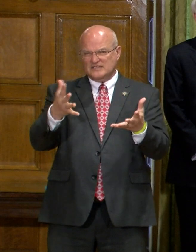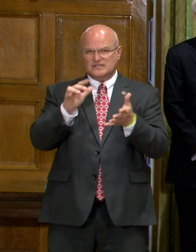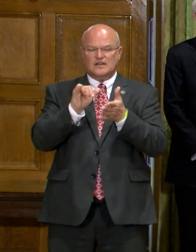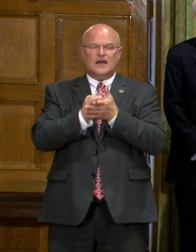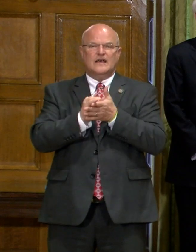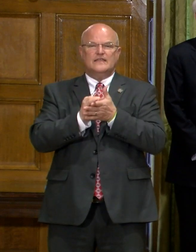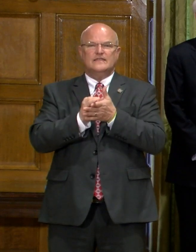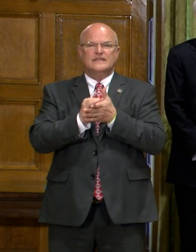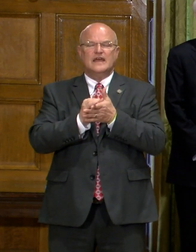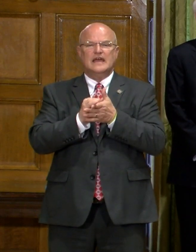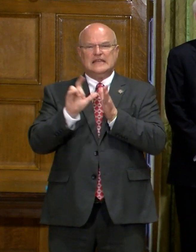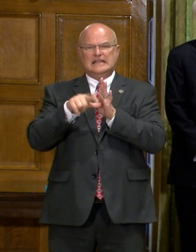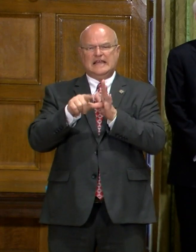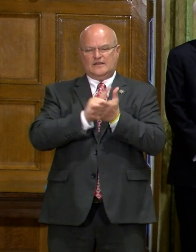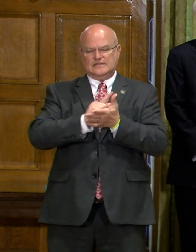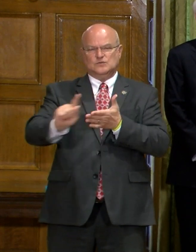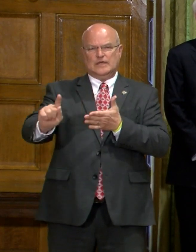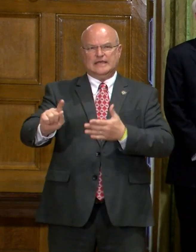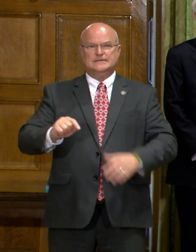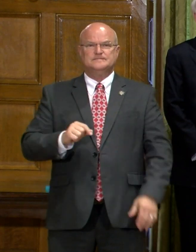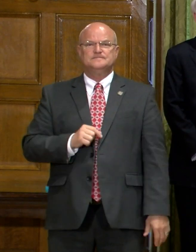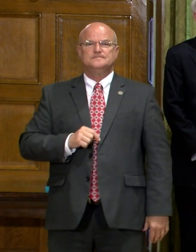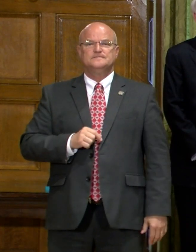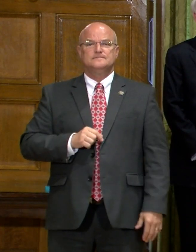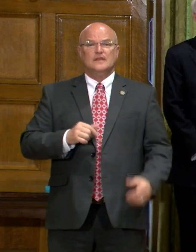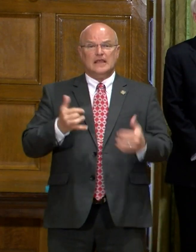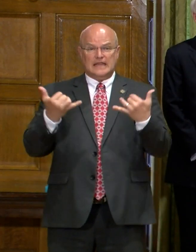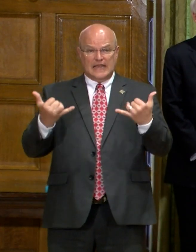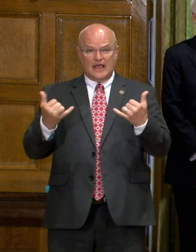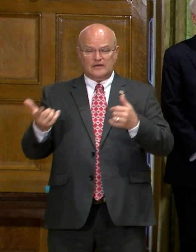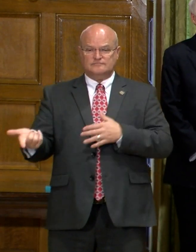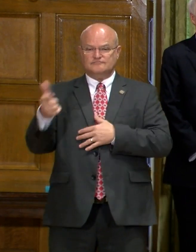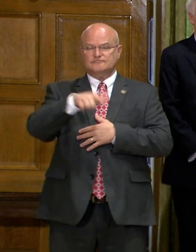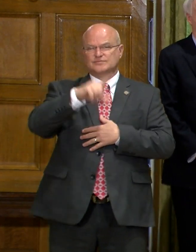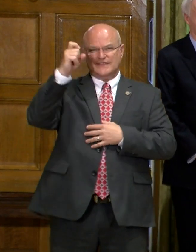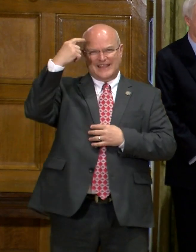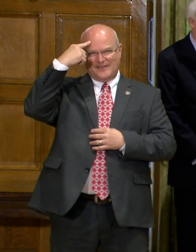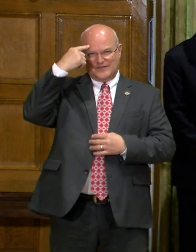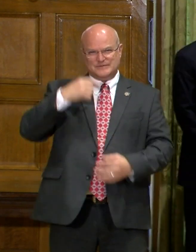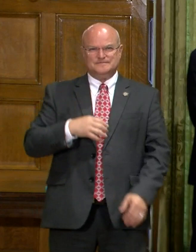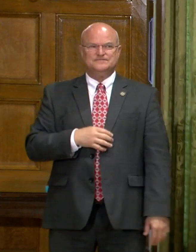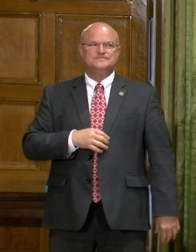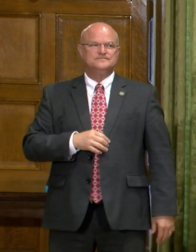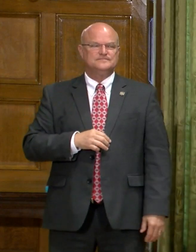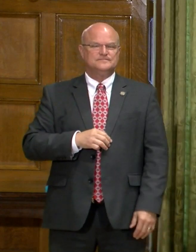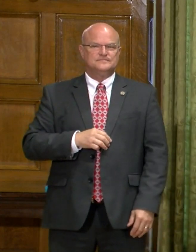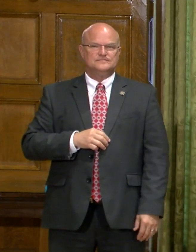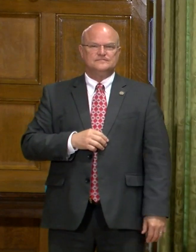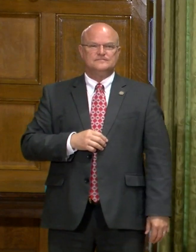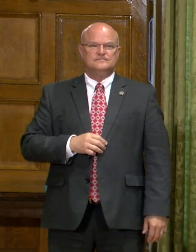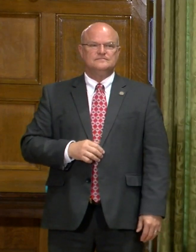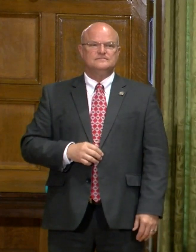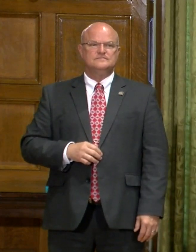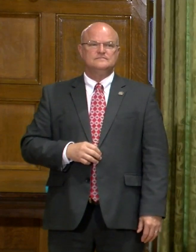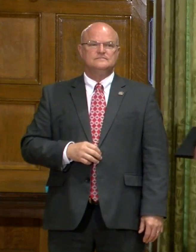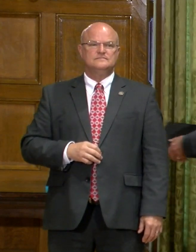that later this week. And with that, I'll turn it back over to the governor.